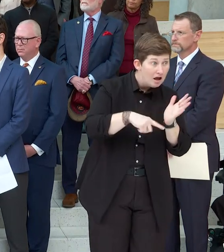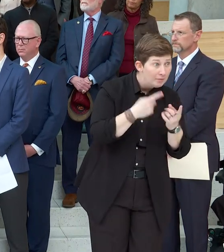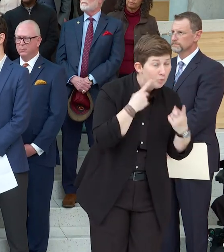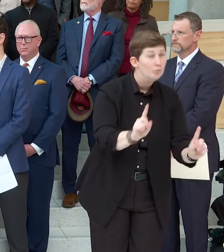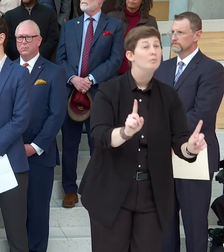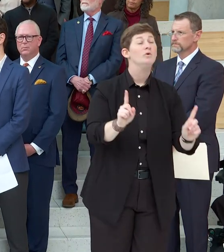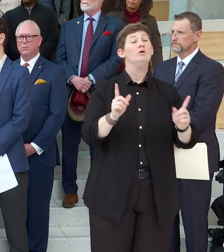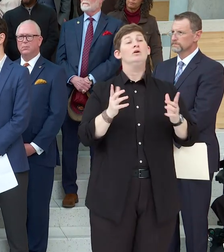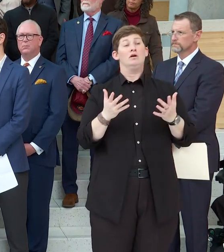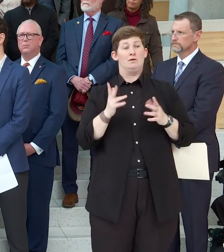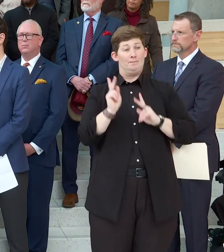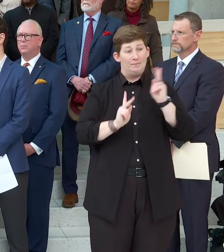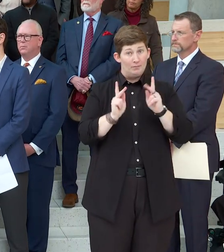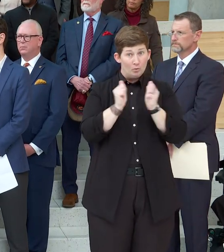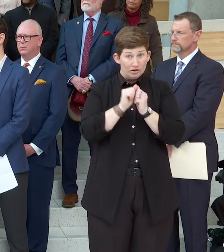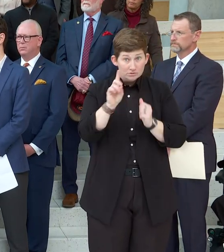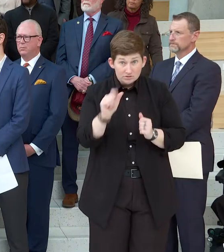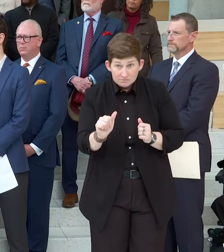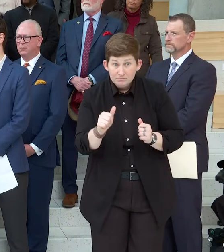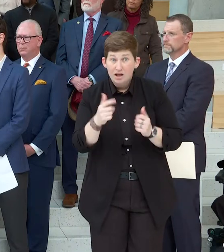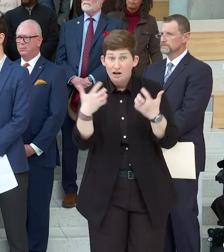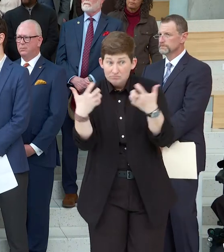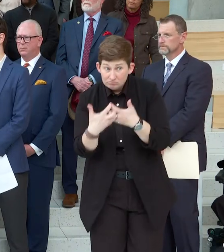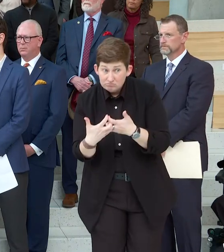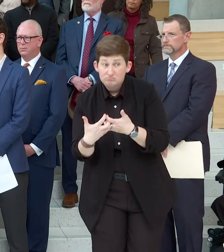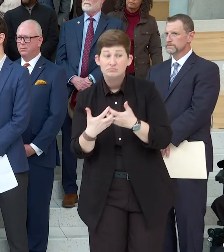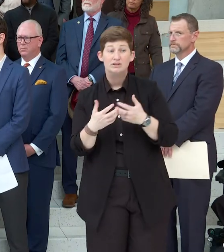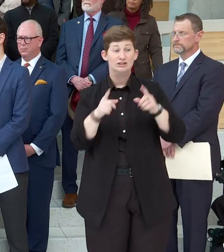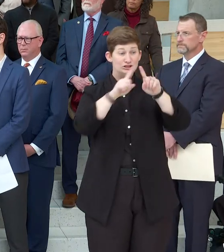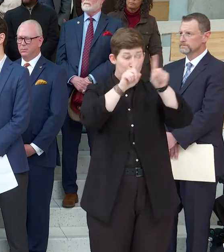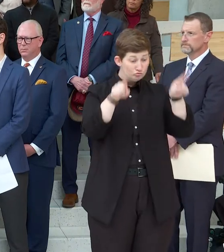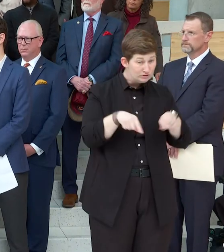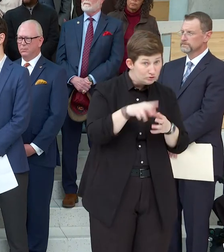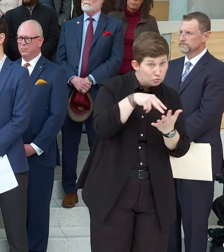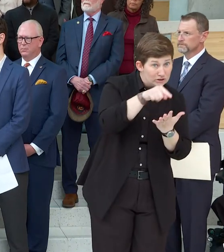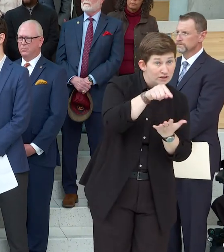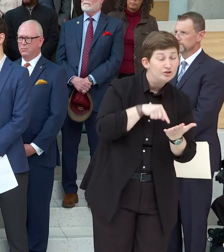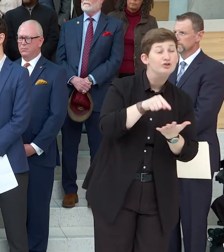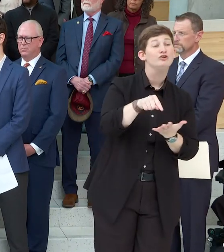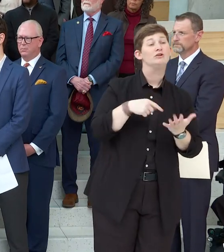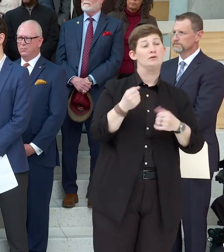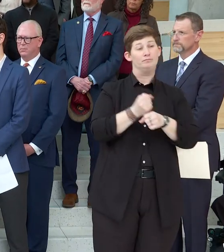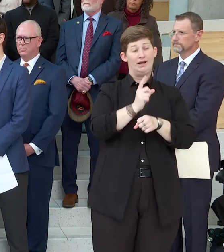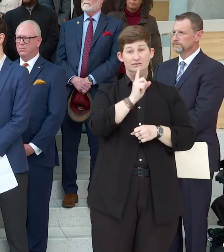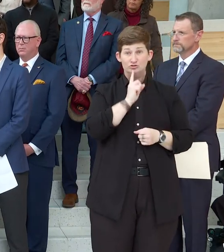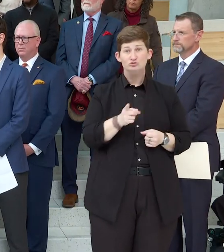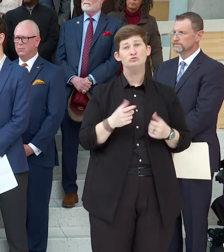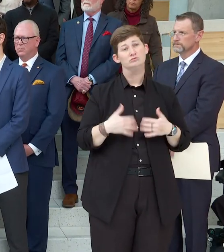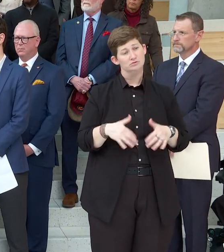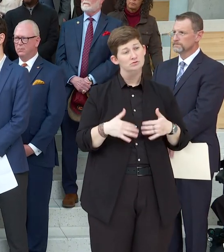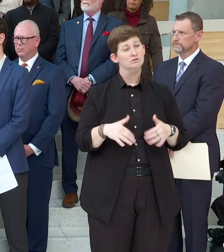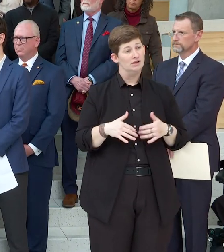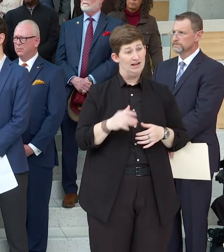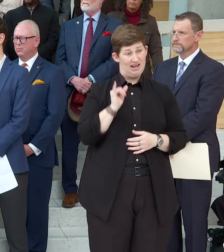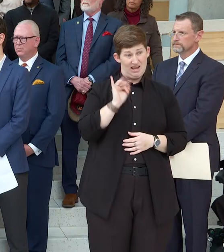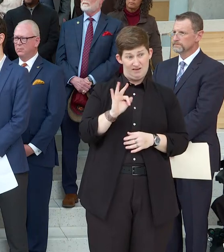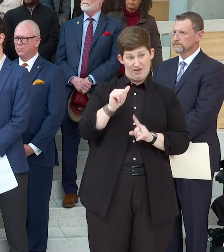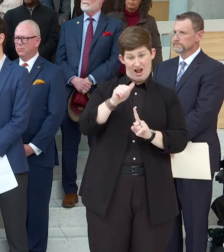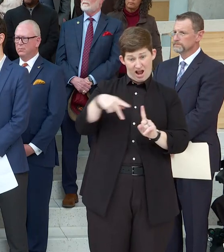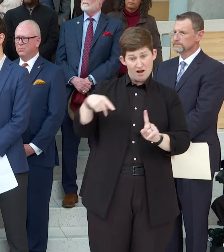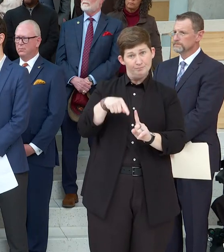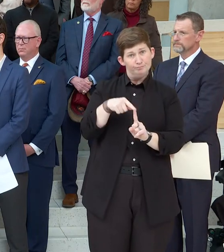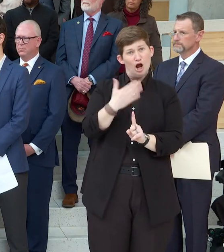and Android devices work great with screen readers that take what's on the screen and read it aloud, but only if those apps are built